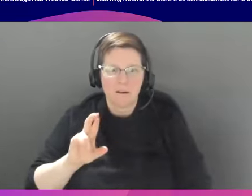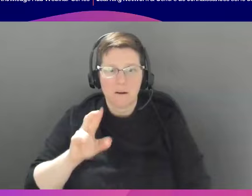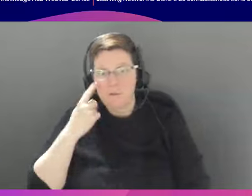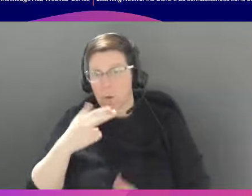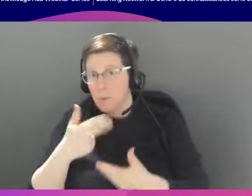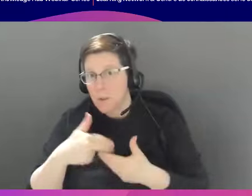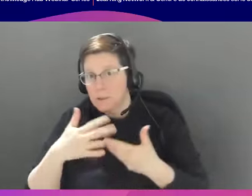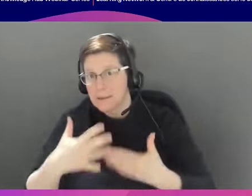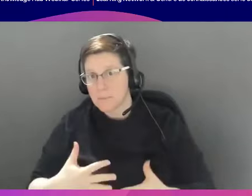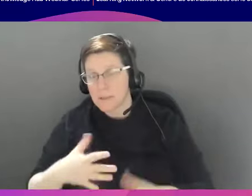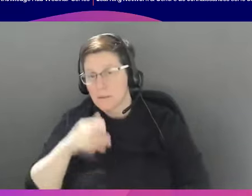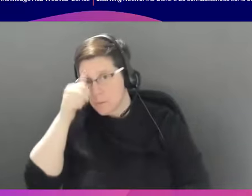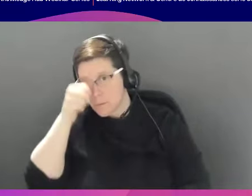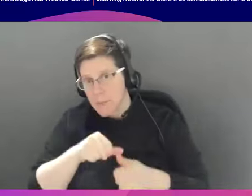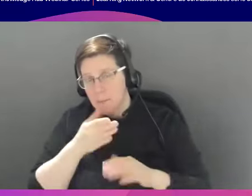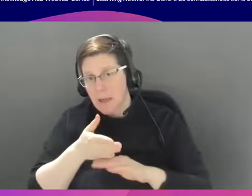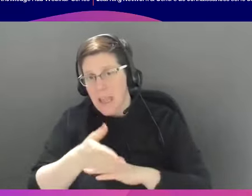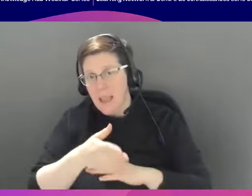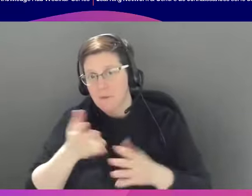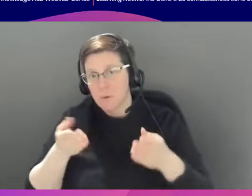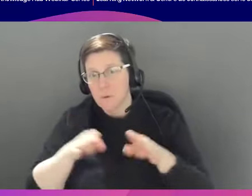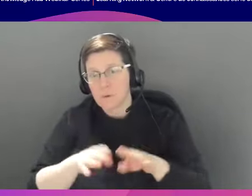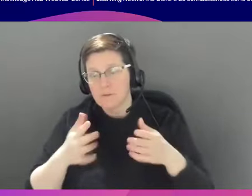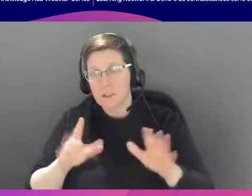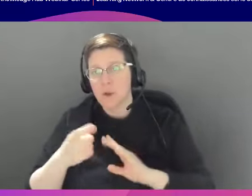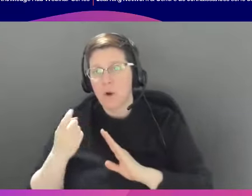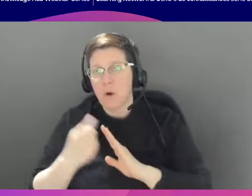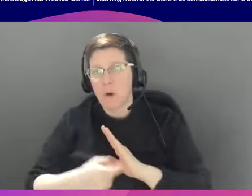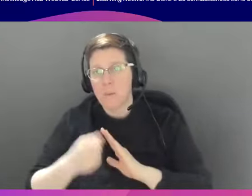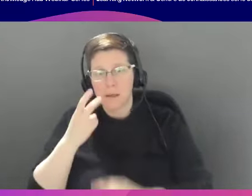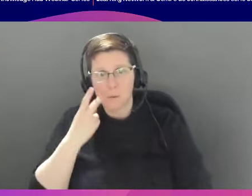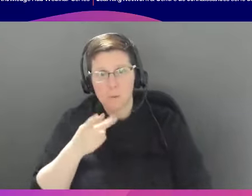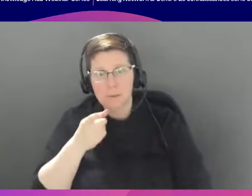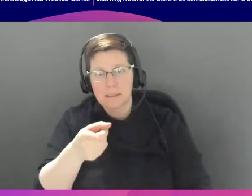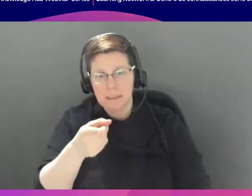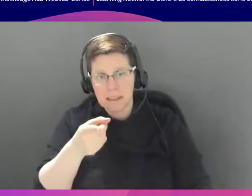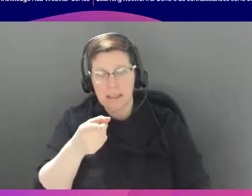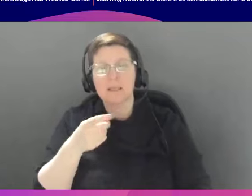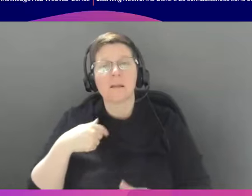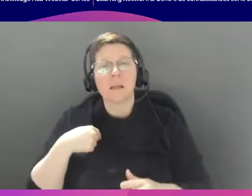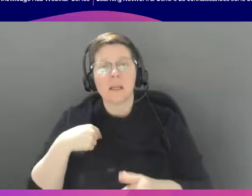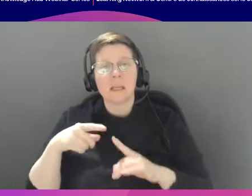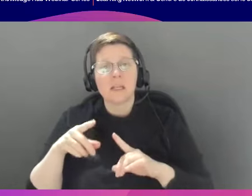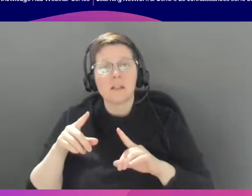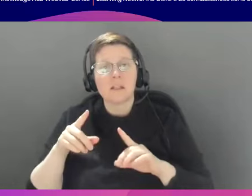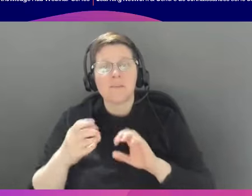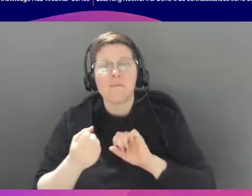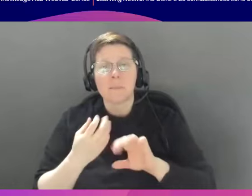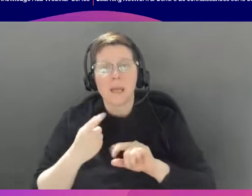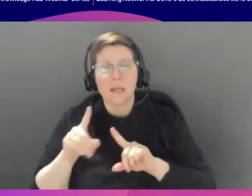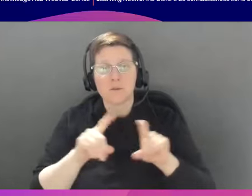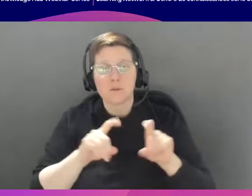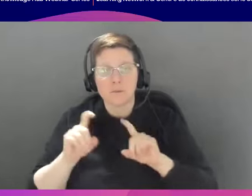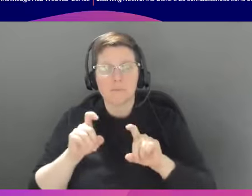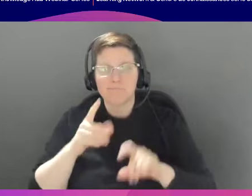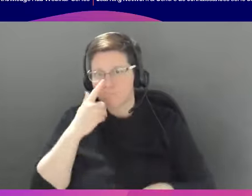to remind you, after the webinar closes, automatically in your browser, what will open is a optional feedback survey, and